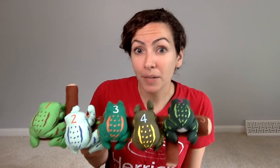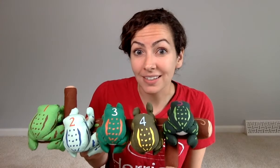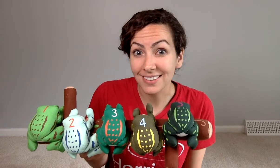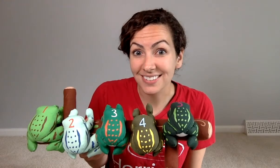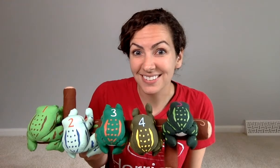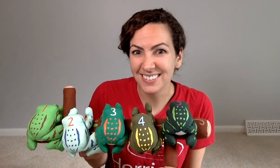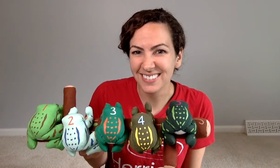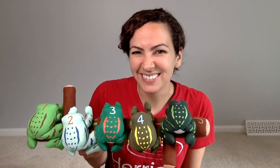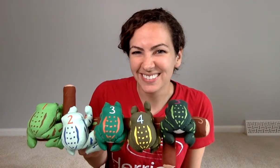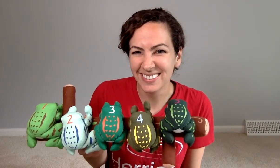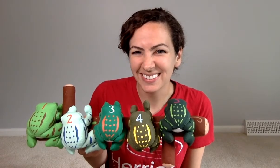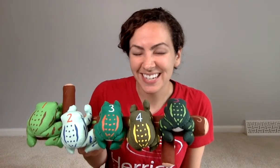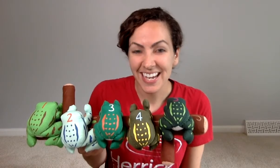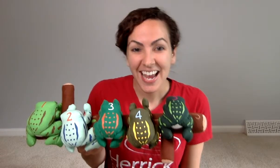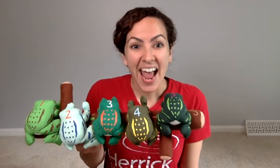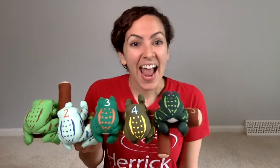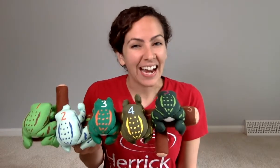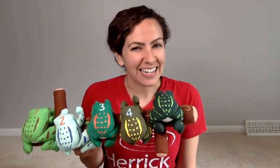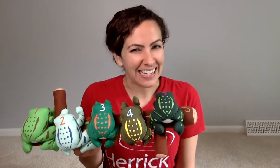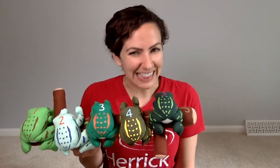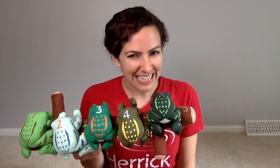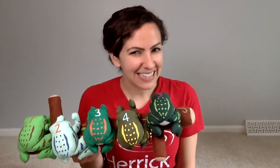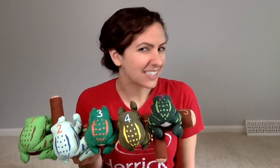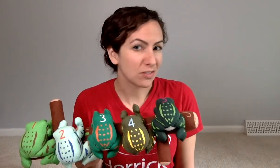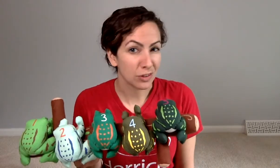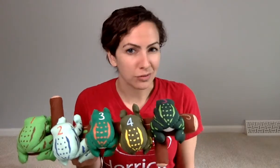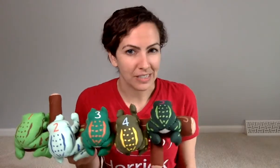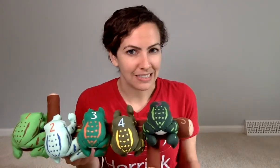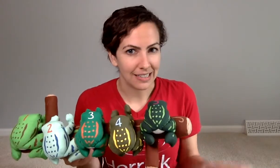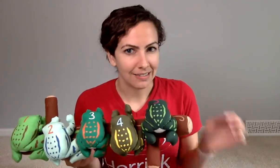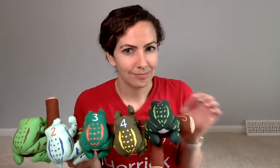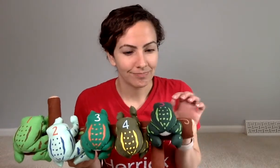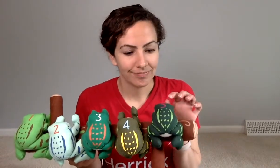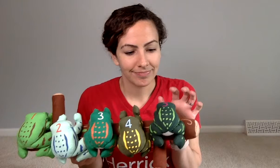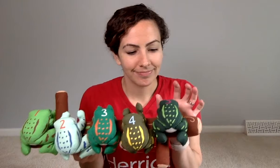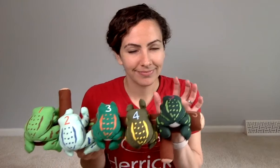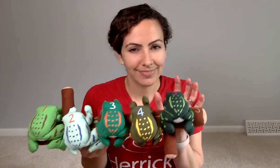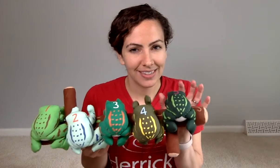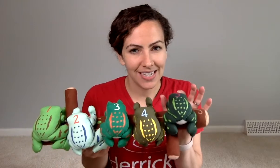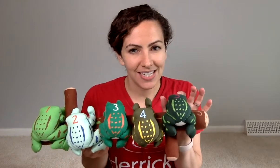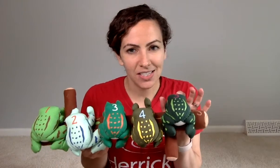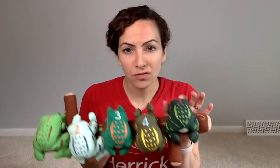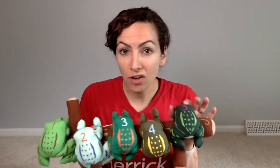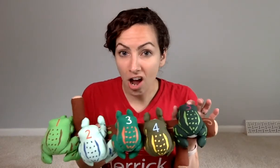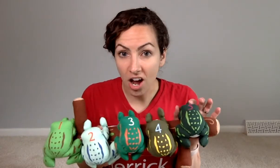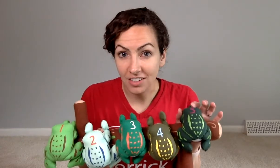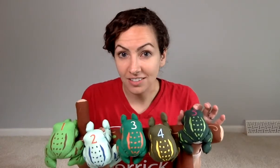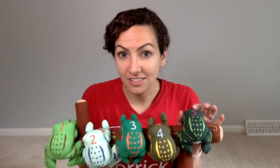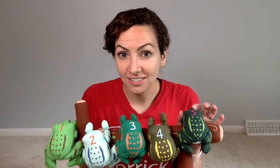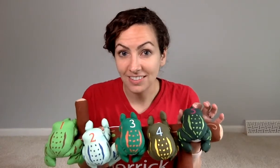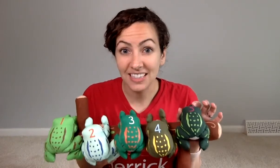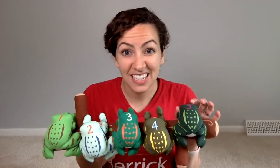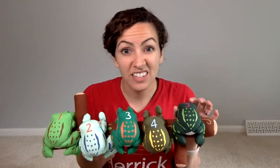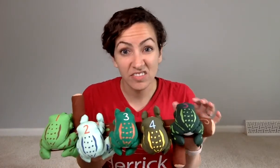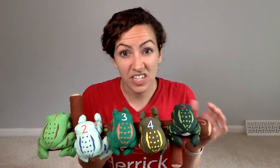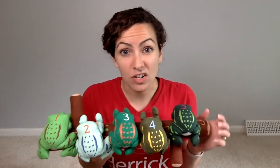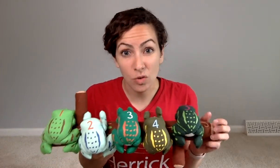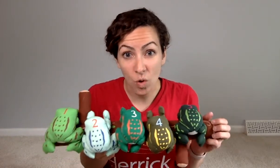bugs. And I think that's for a reason. These frogs live near the